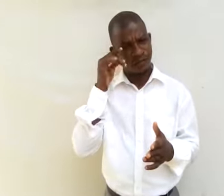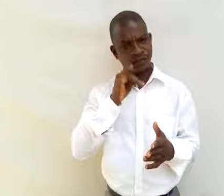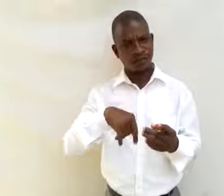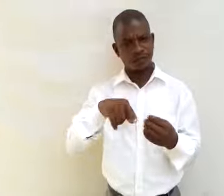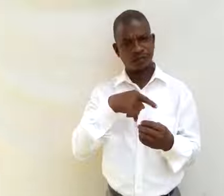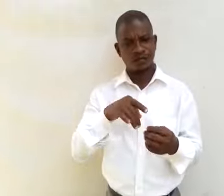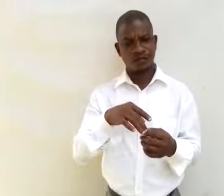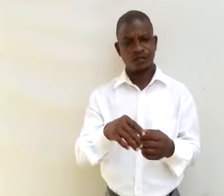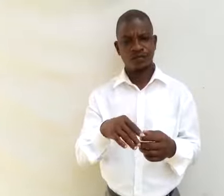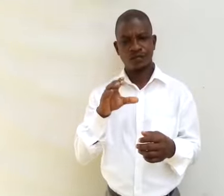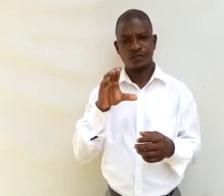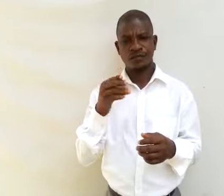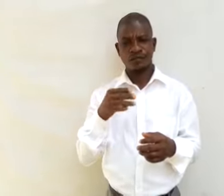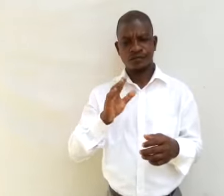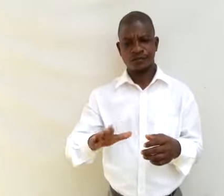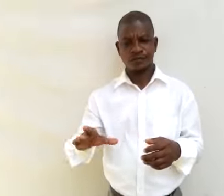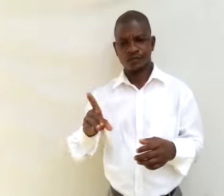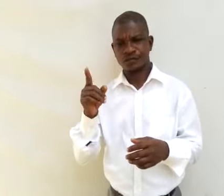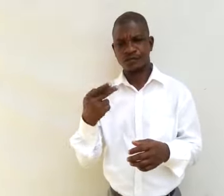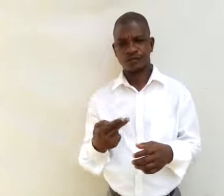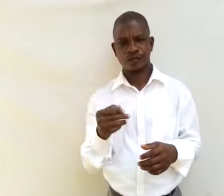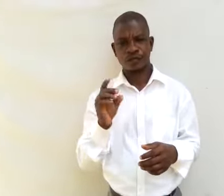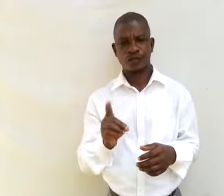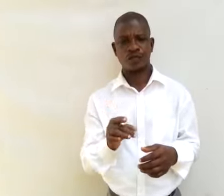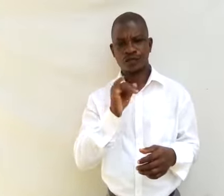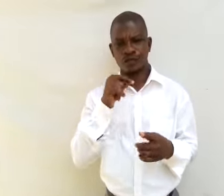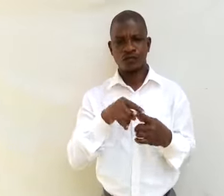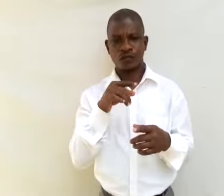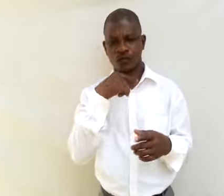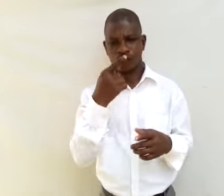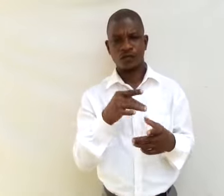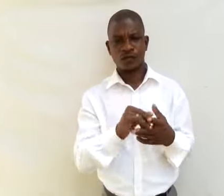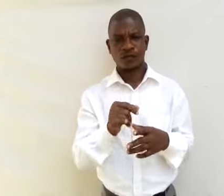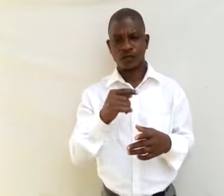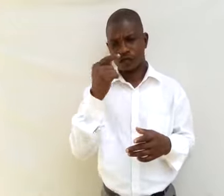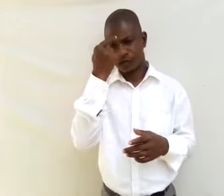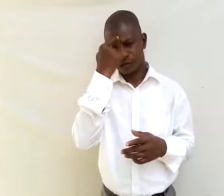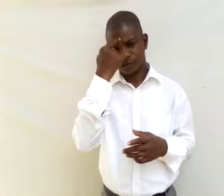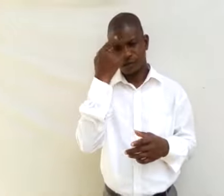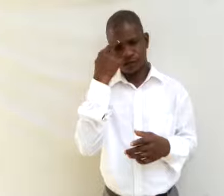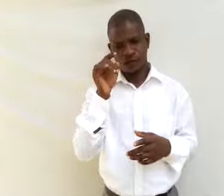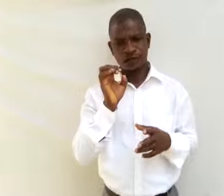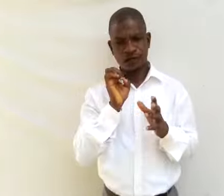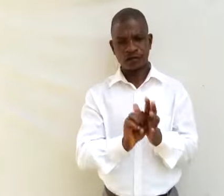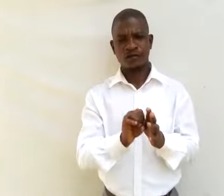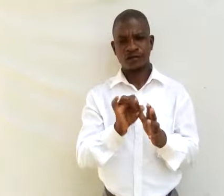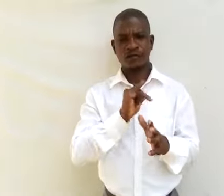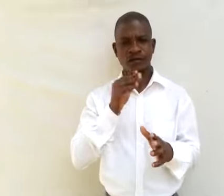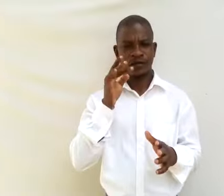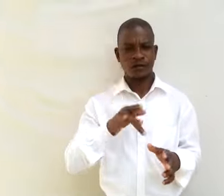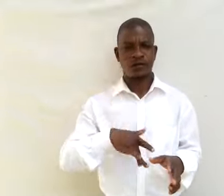his childhood. Three, to express intention. For example, I wish the governor